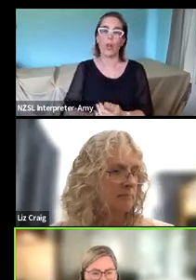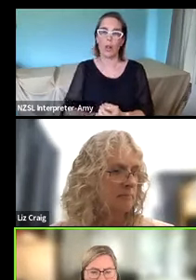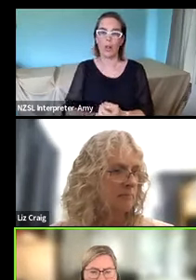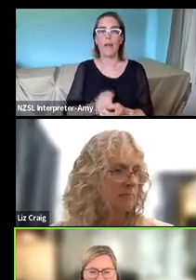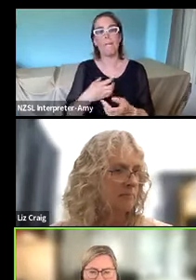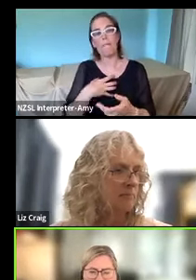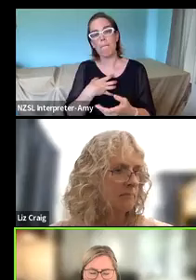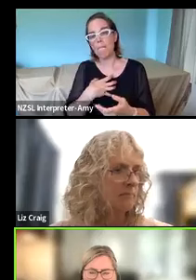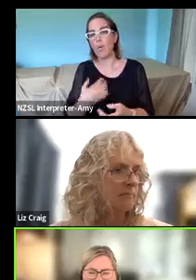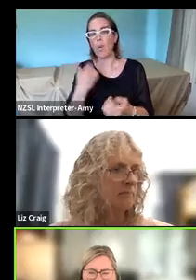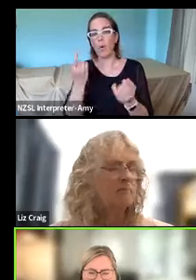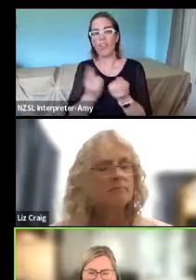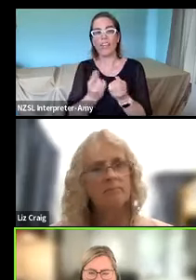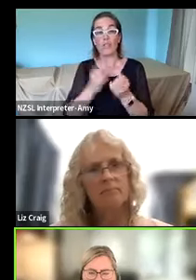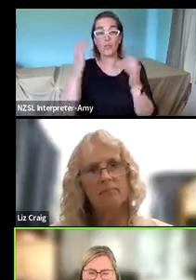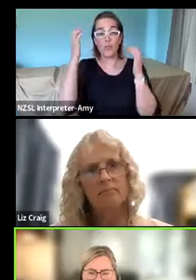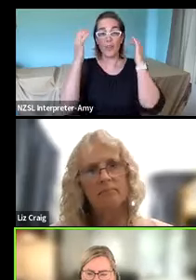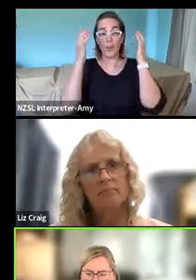food for thought. Thank you.